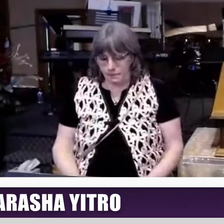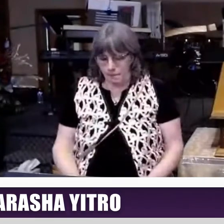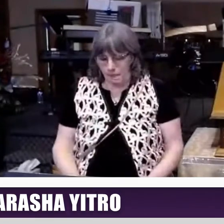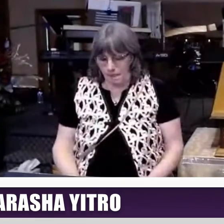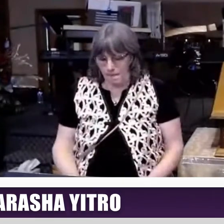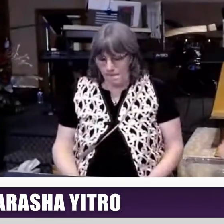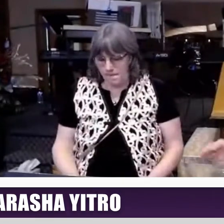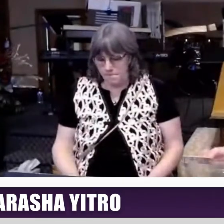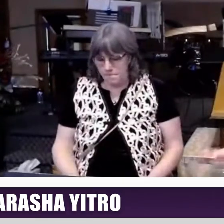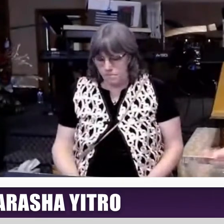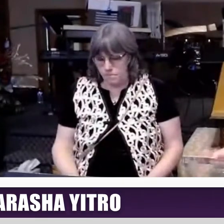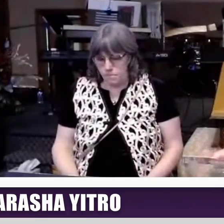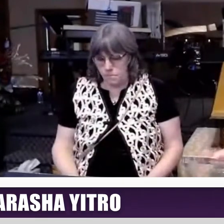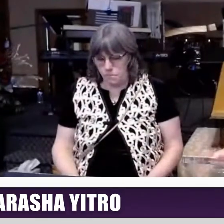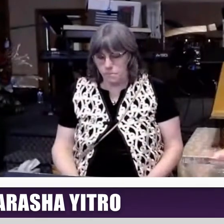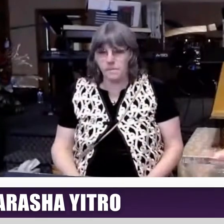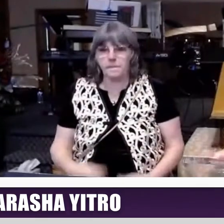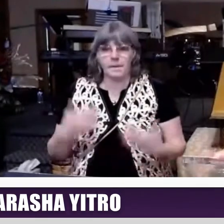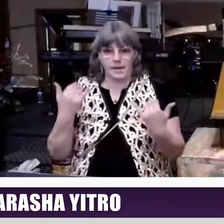So